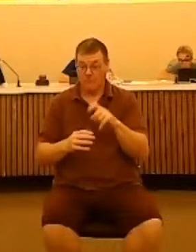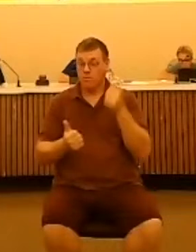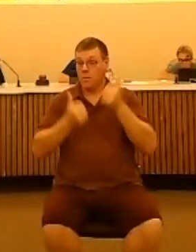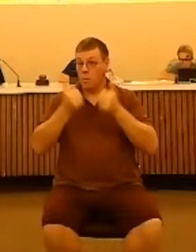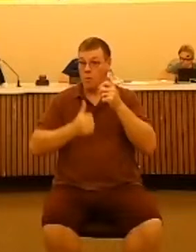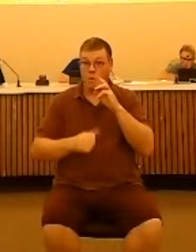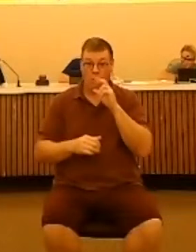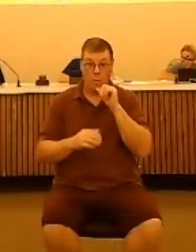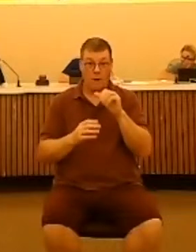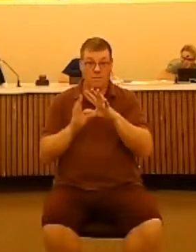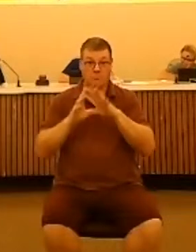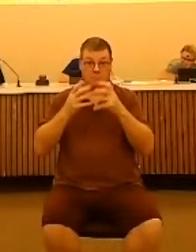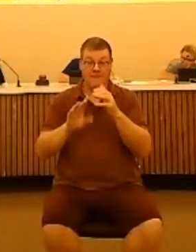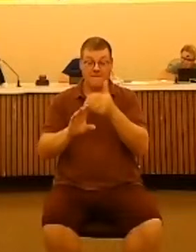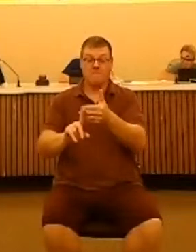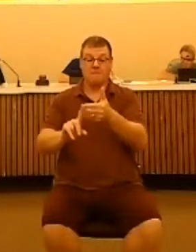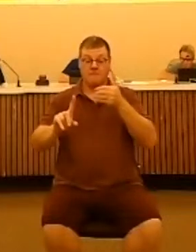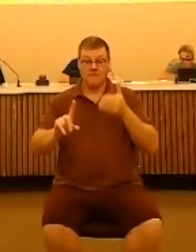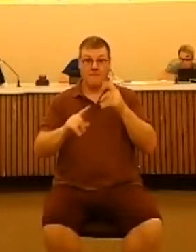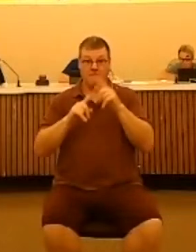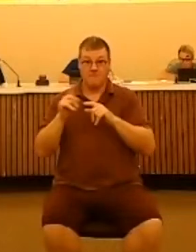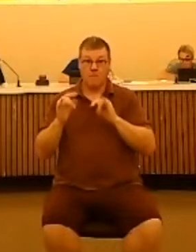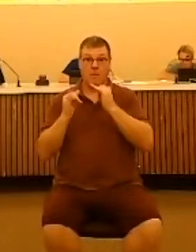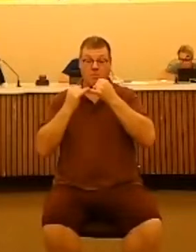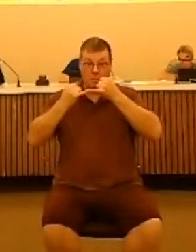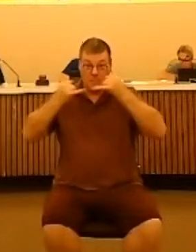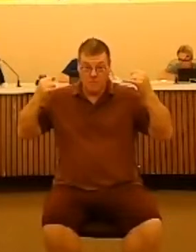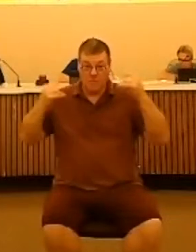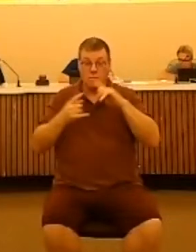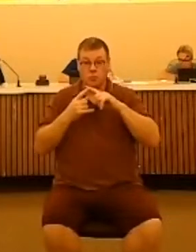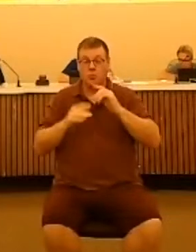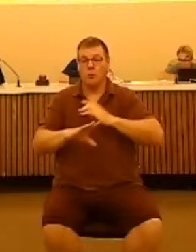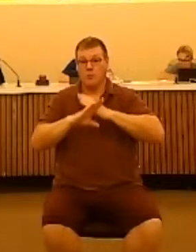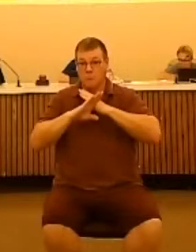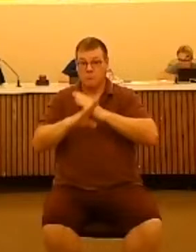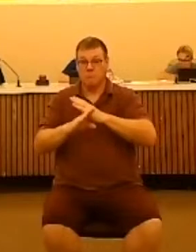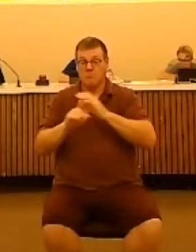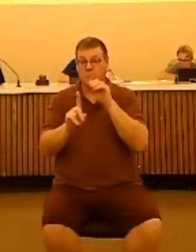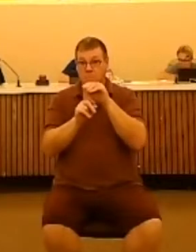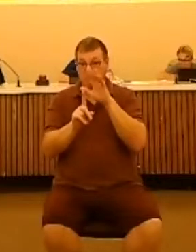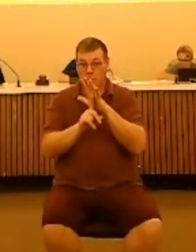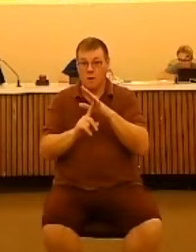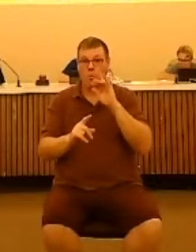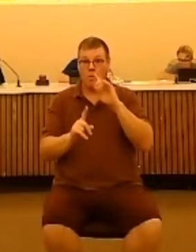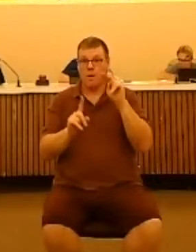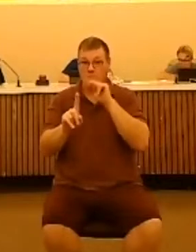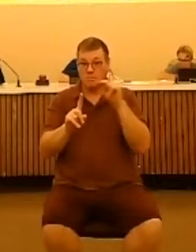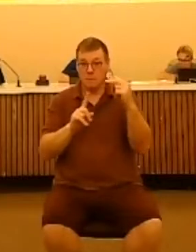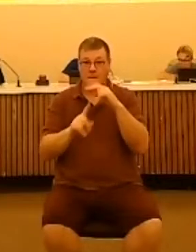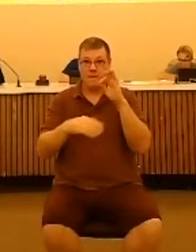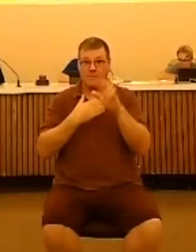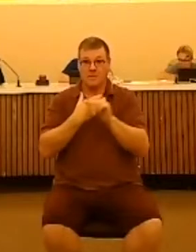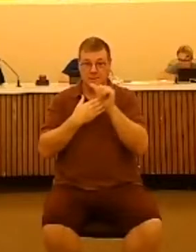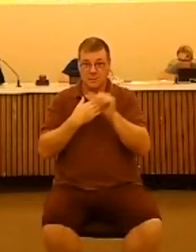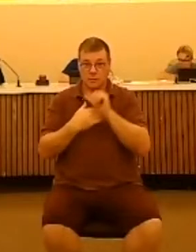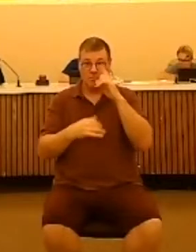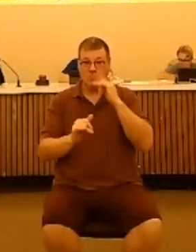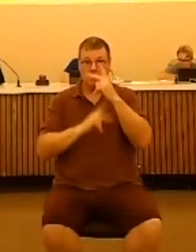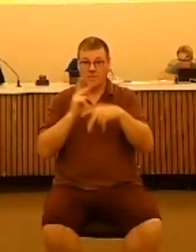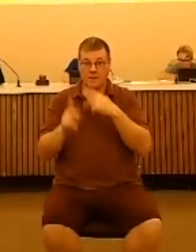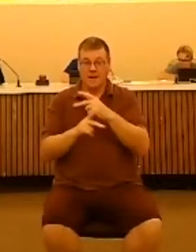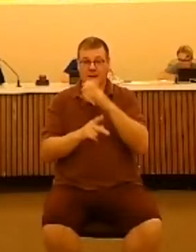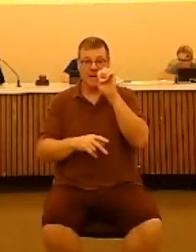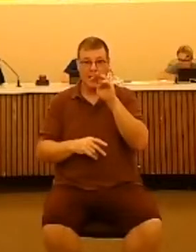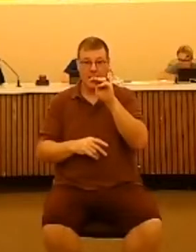new subdivision will be set back far enough from the transmission lines to minimize exposure, there will be a perception of danger because of the type of